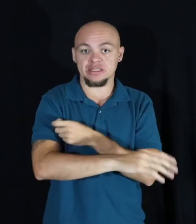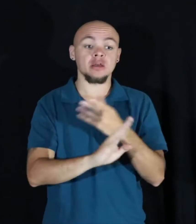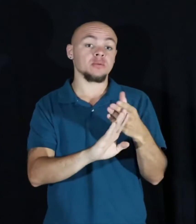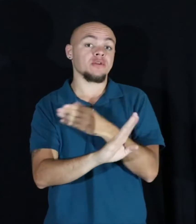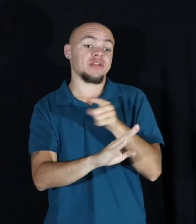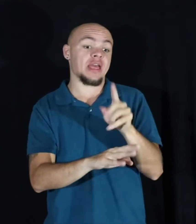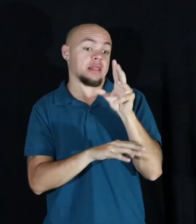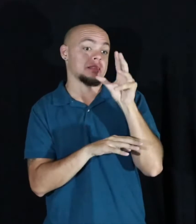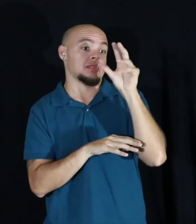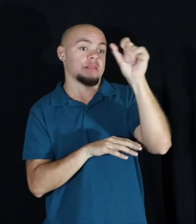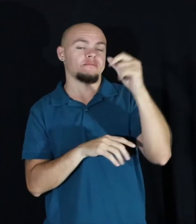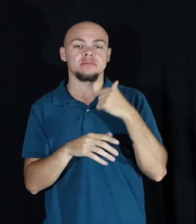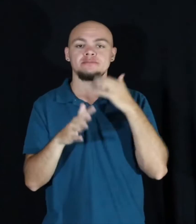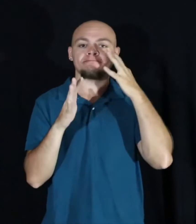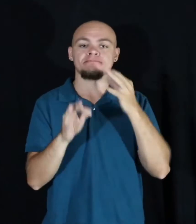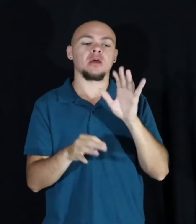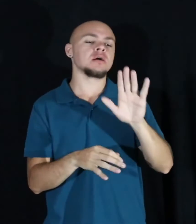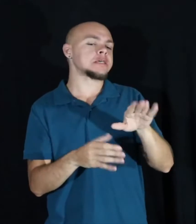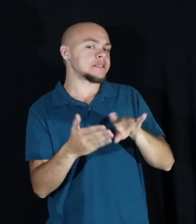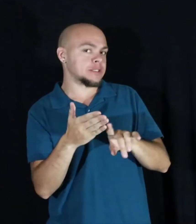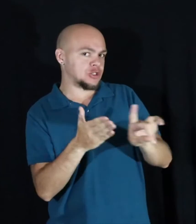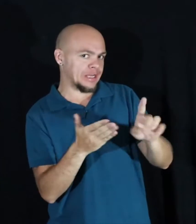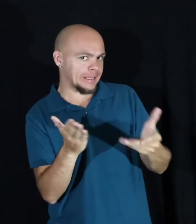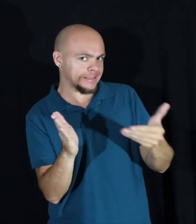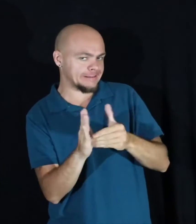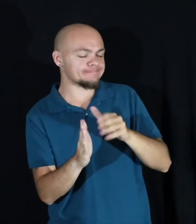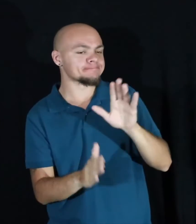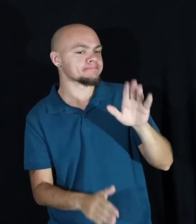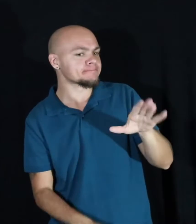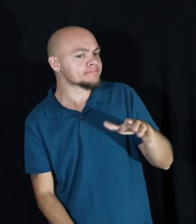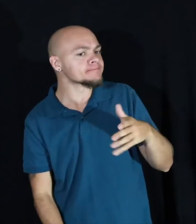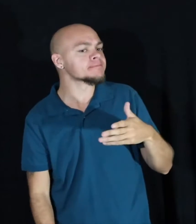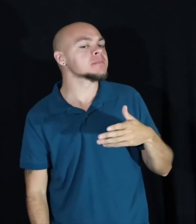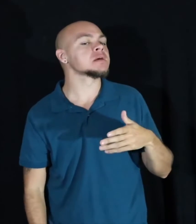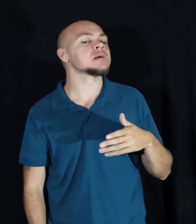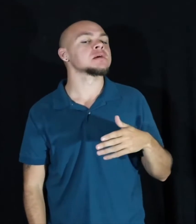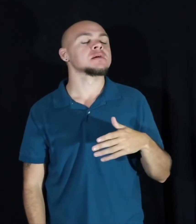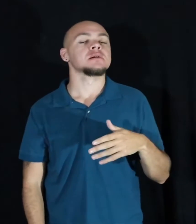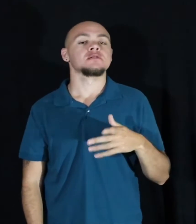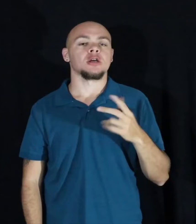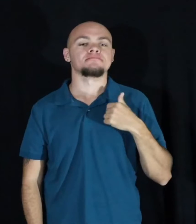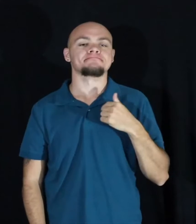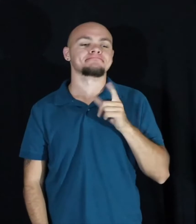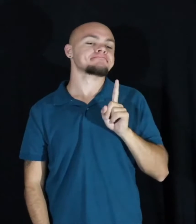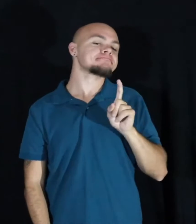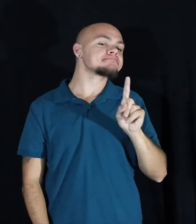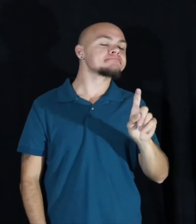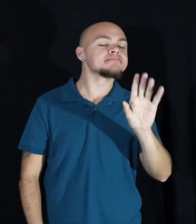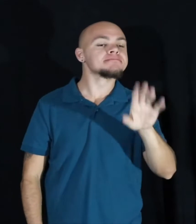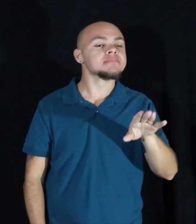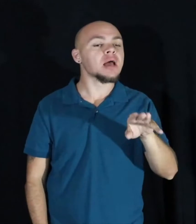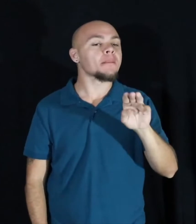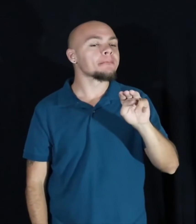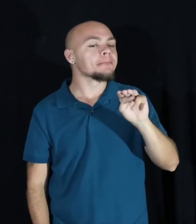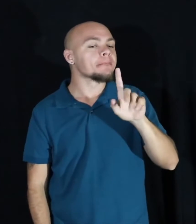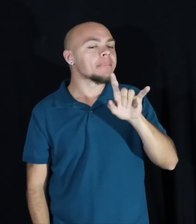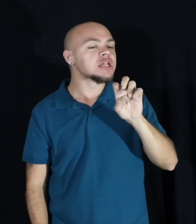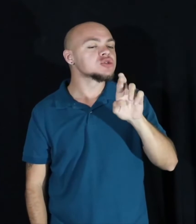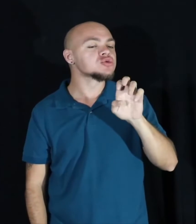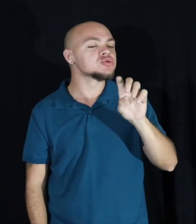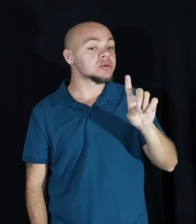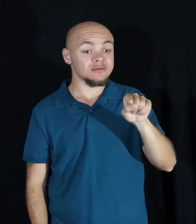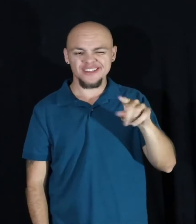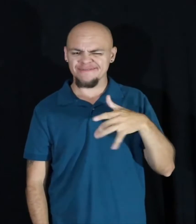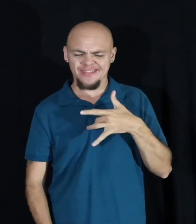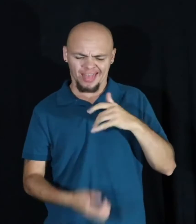leave, I decided I would check back with them one last time. So I walked over and I said, "Miss Mildred, how